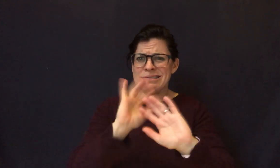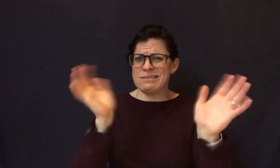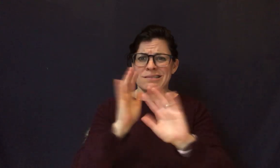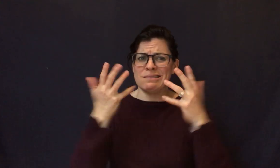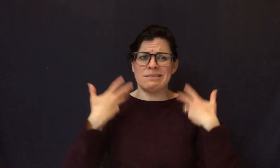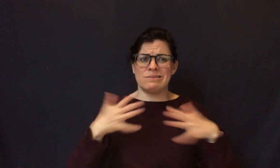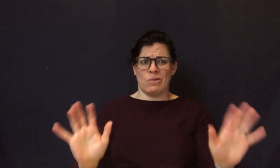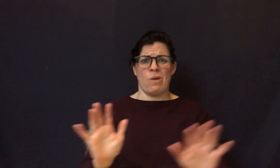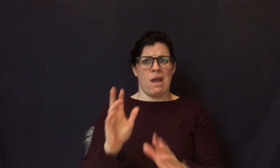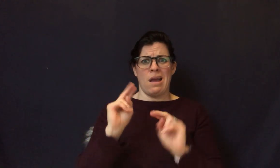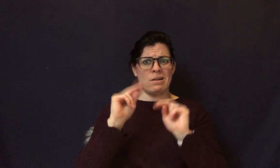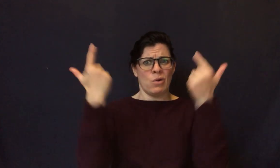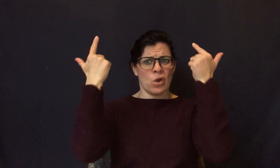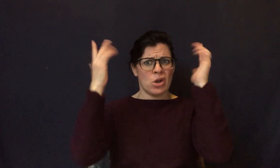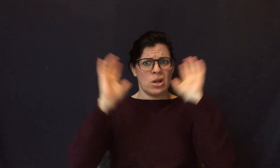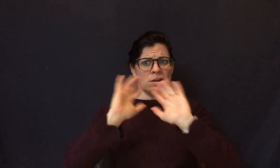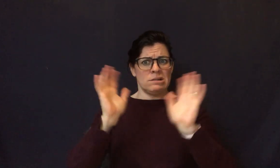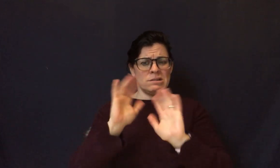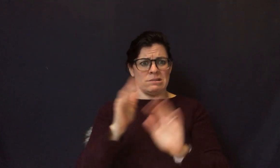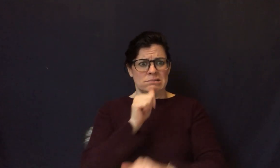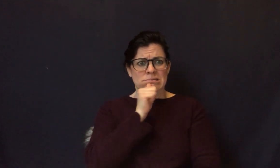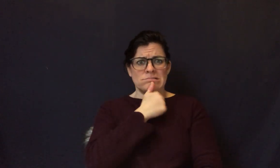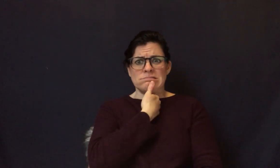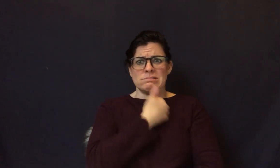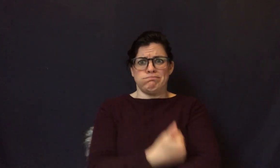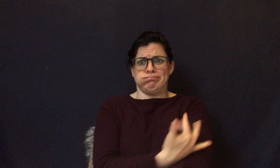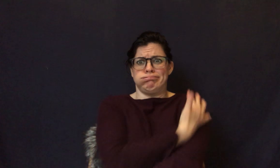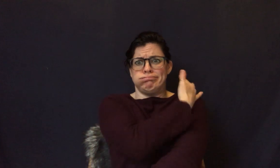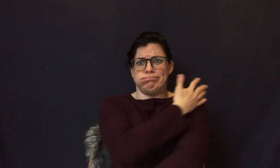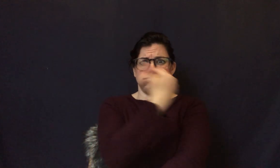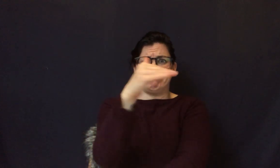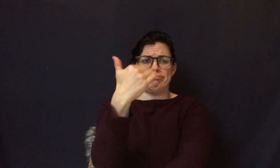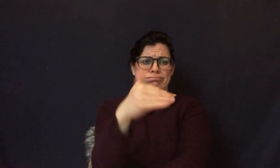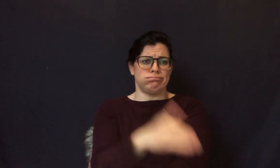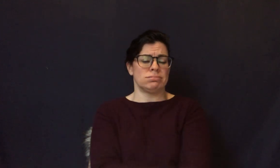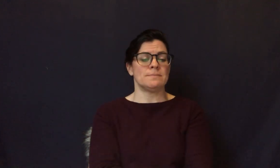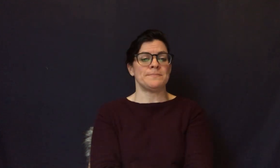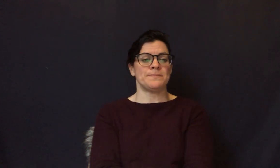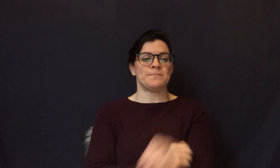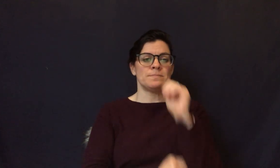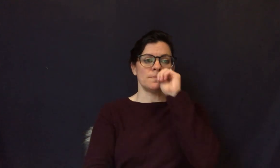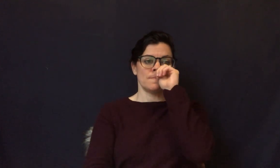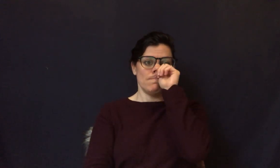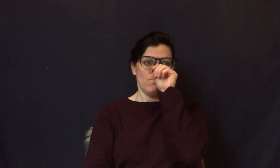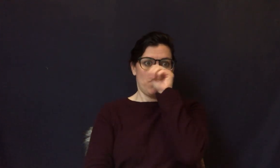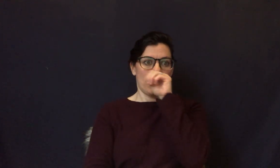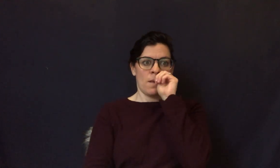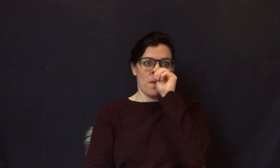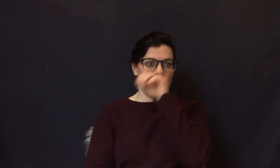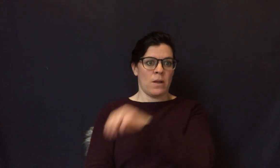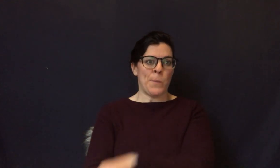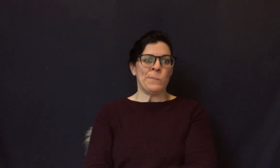So, no, we don't. But if we don't have a fire extinguisher handy, is there another way we can put out that Class K fire?